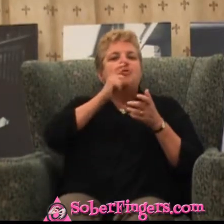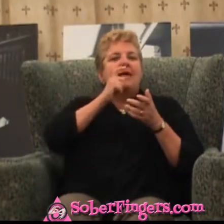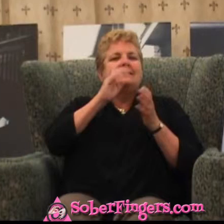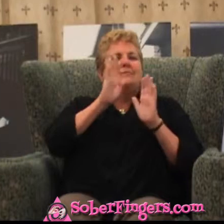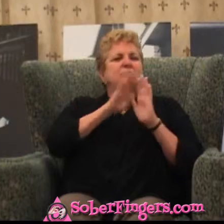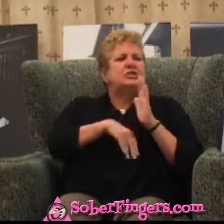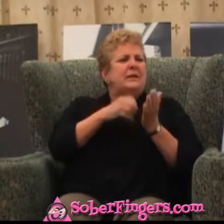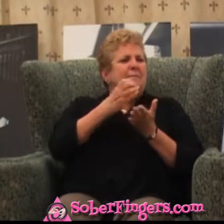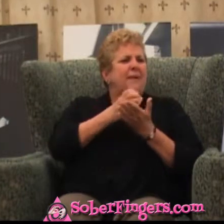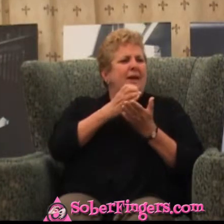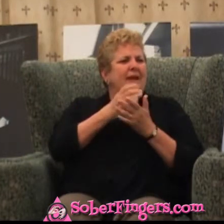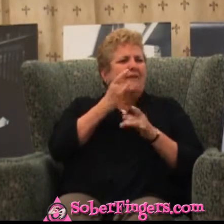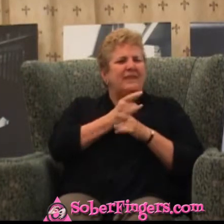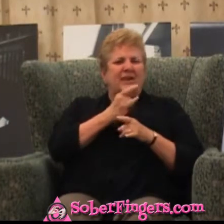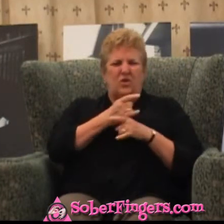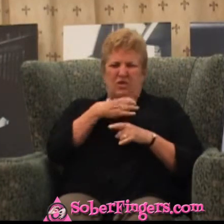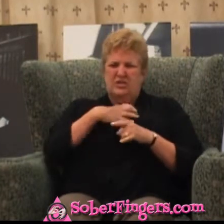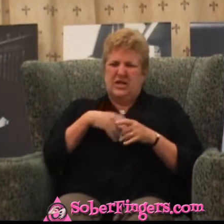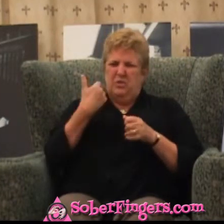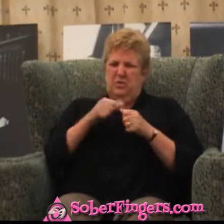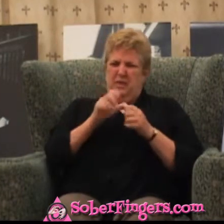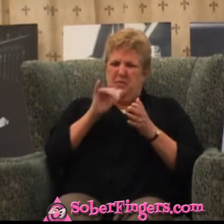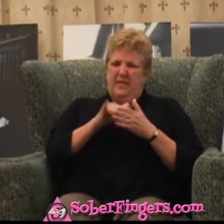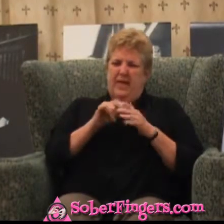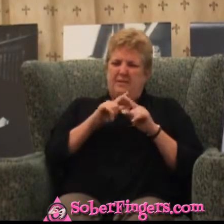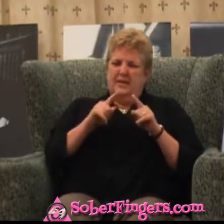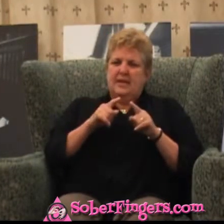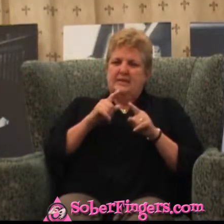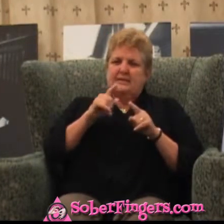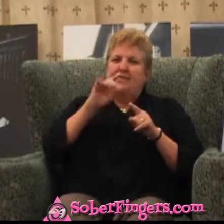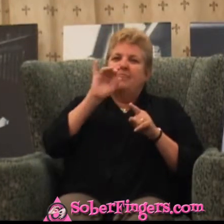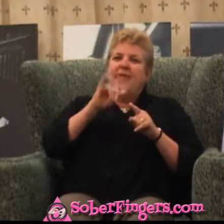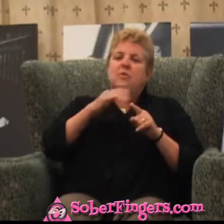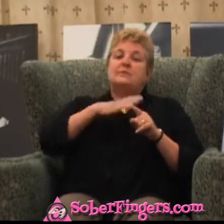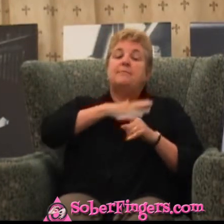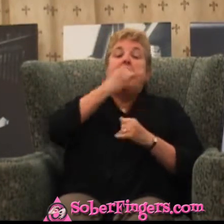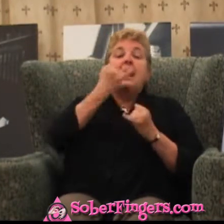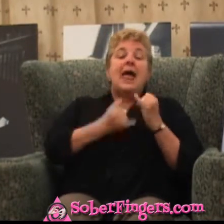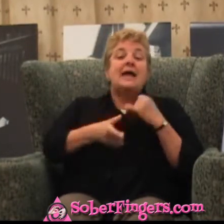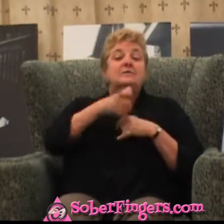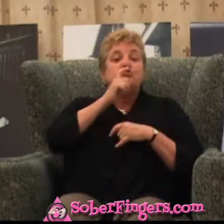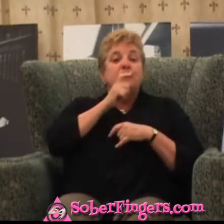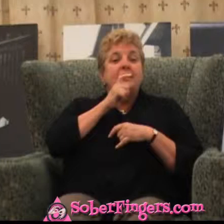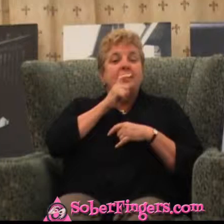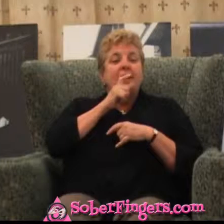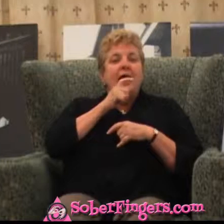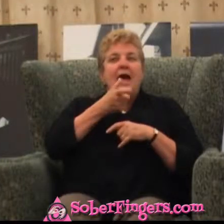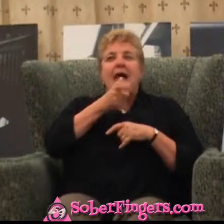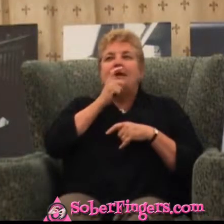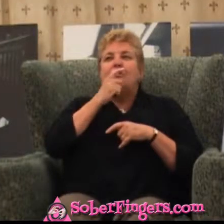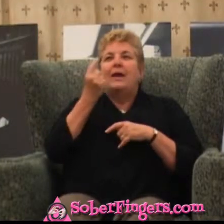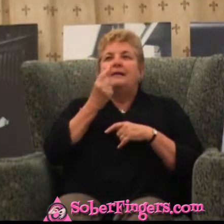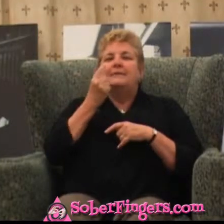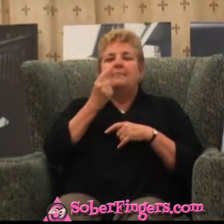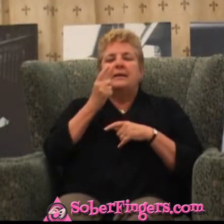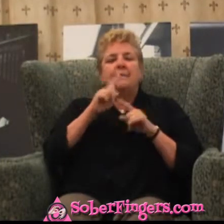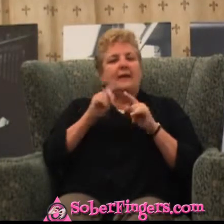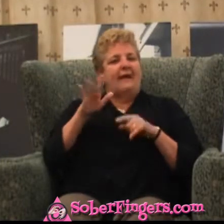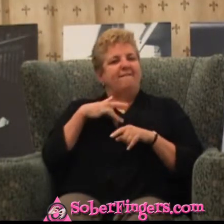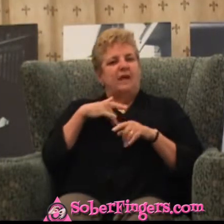I remember what that was, because that became my last drink. And I drank something, and I felt nothing. And I